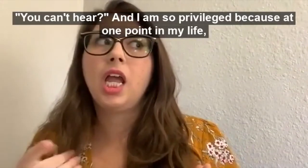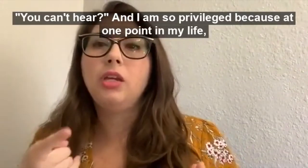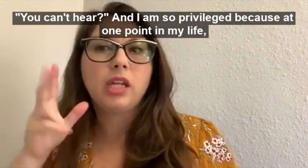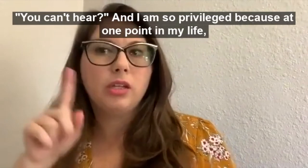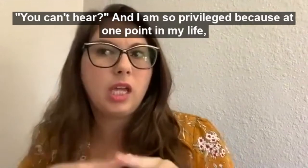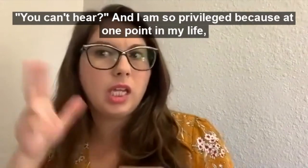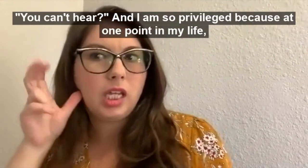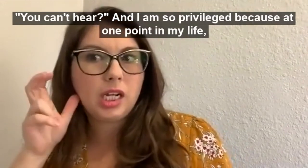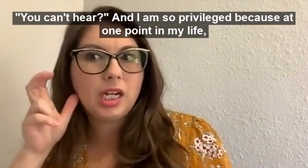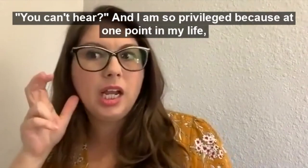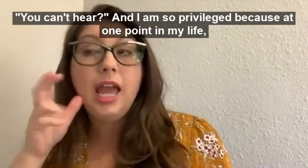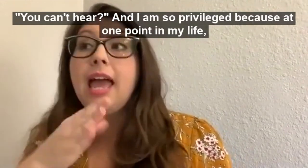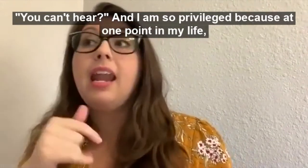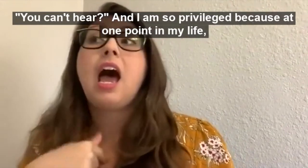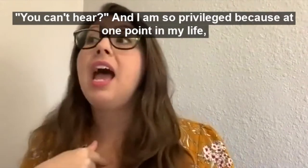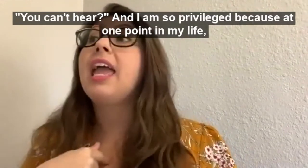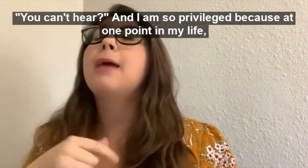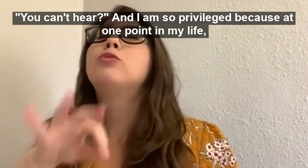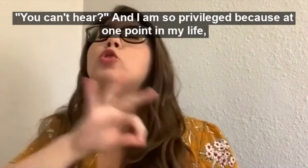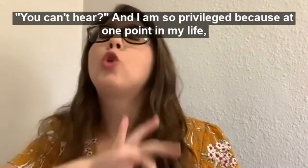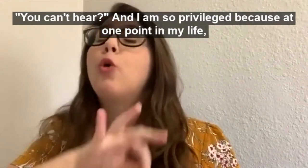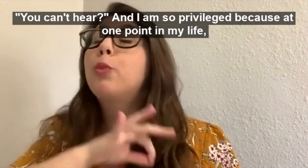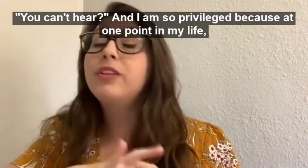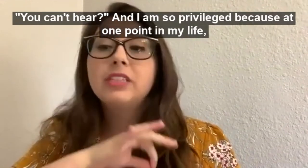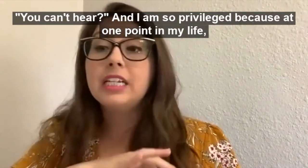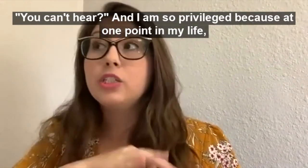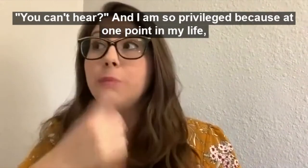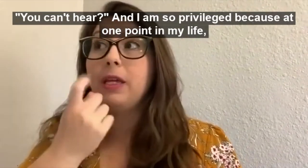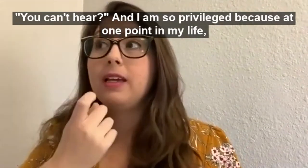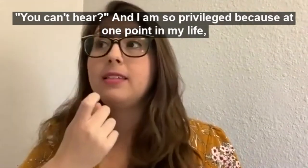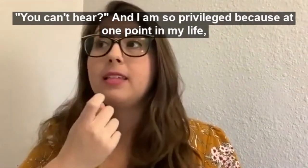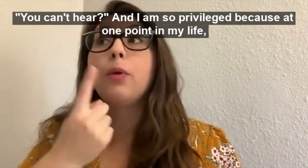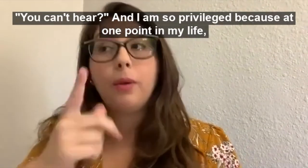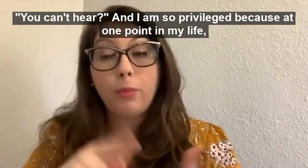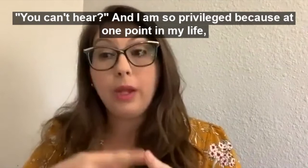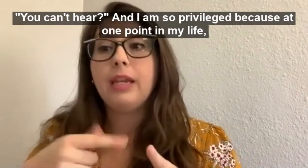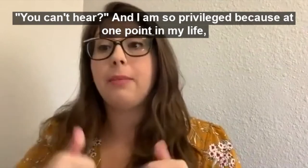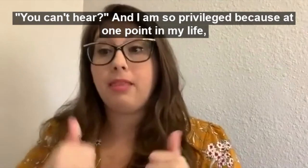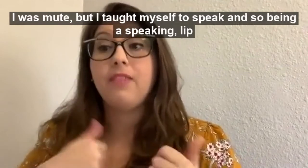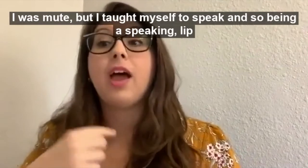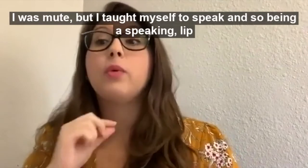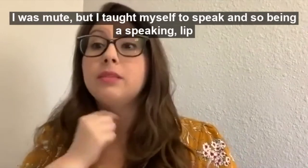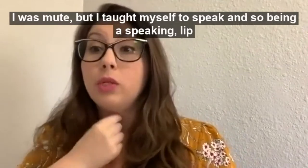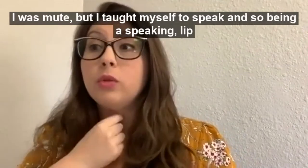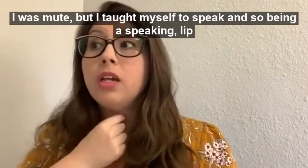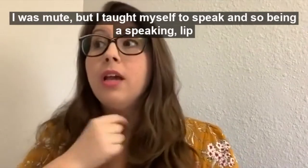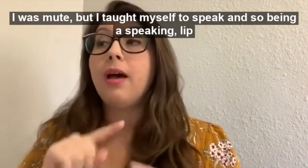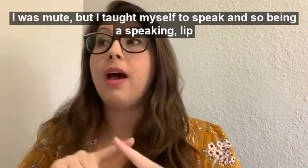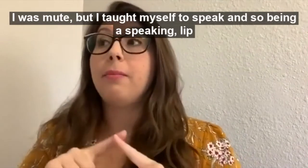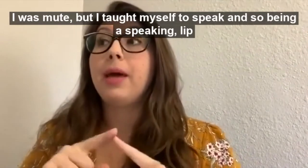you can't hear. And I am so privileged because at one point in my life, I was mute. But I